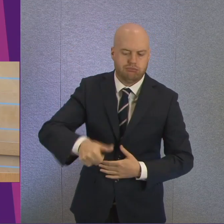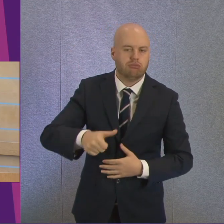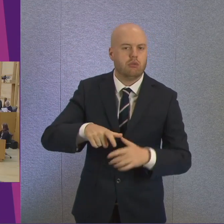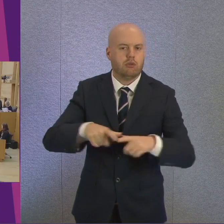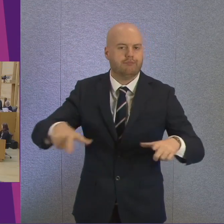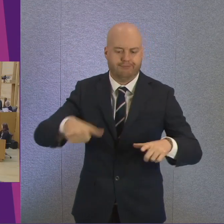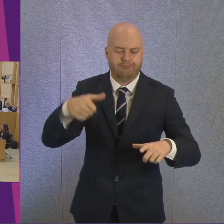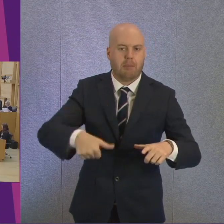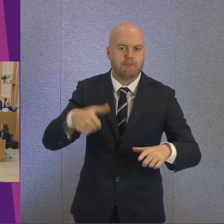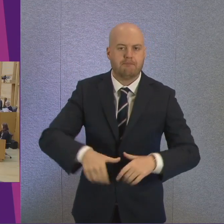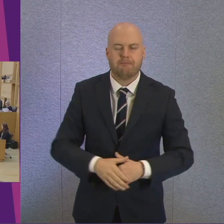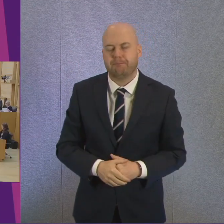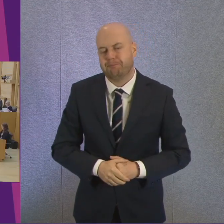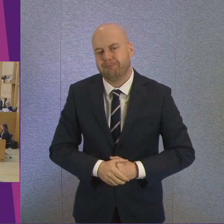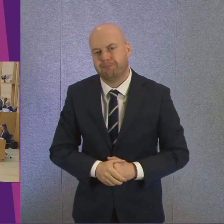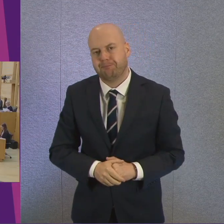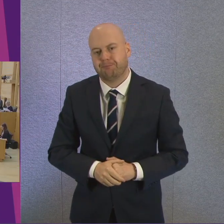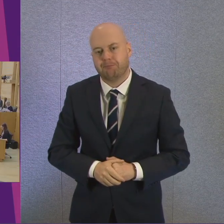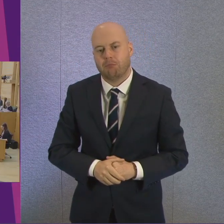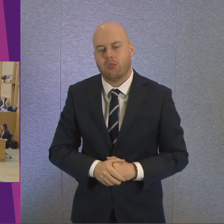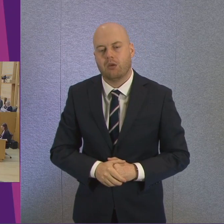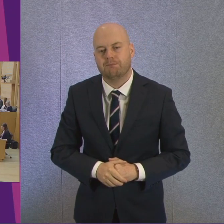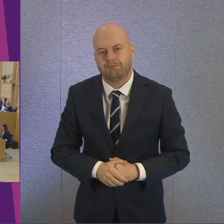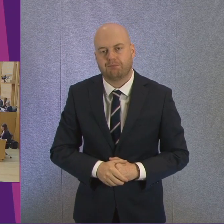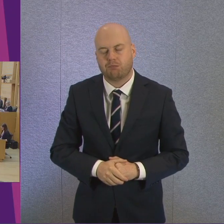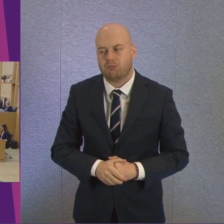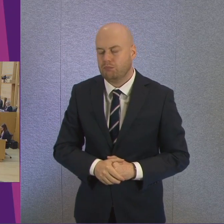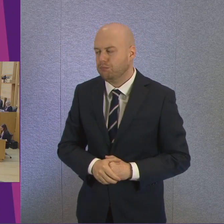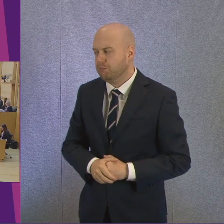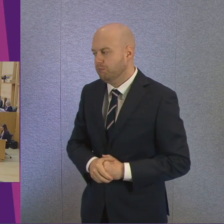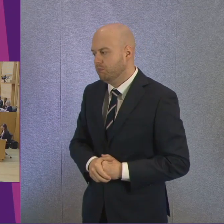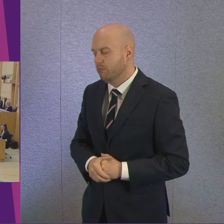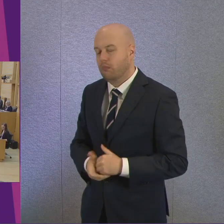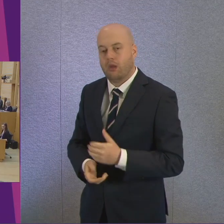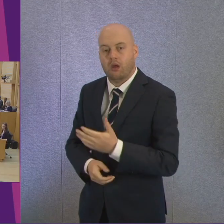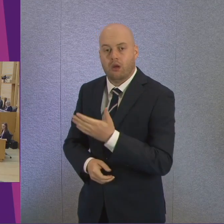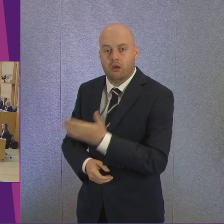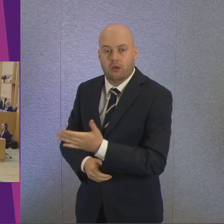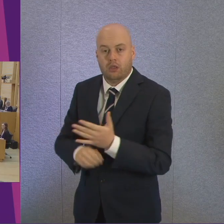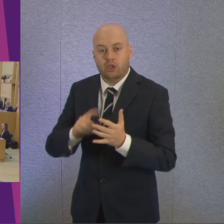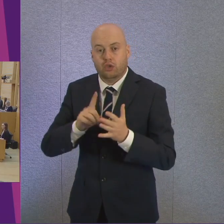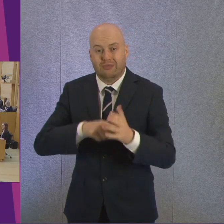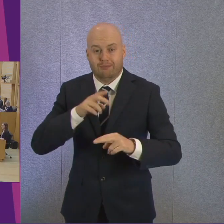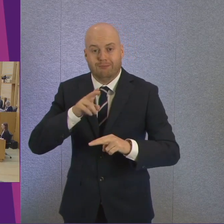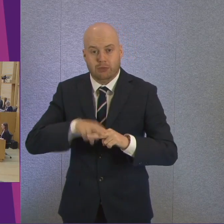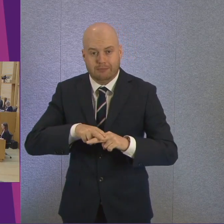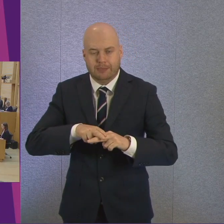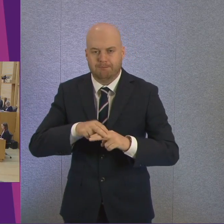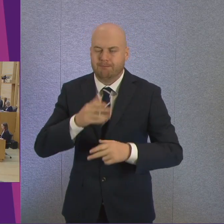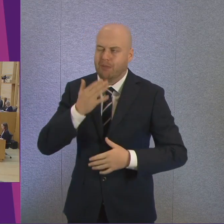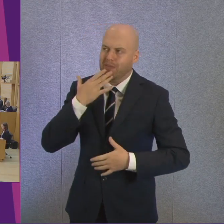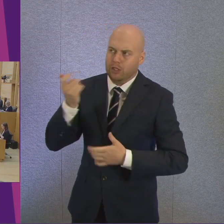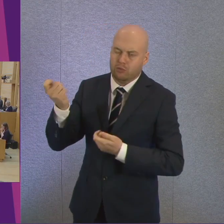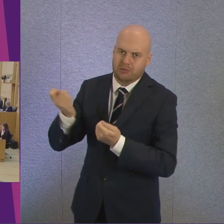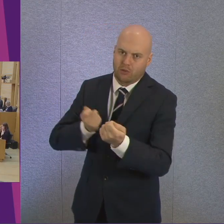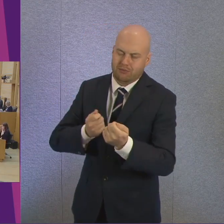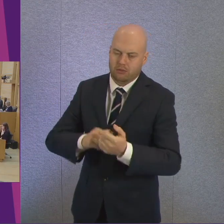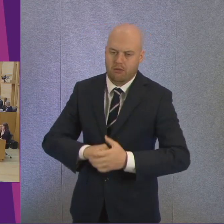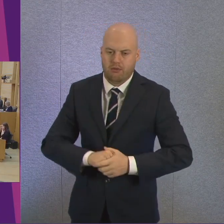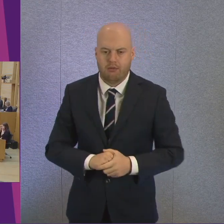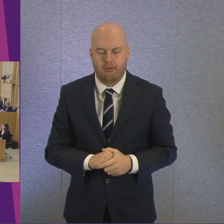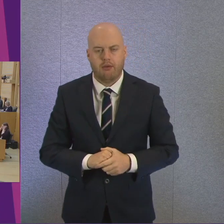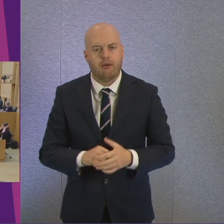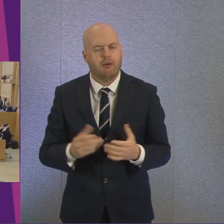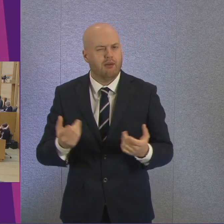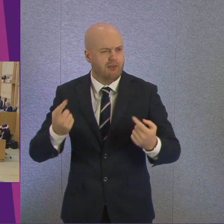Thank you. Thank you very much, Presiding Officer. It is no exaggeration to say that the effort and sacrifice